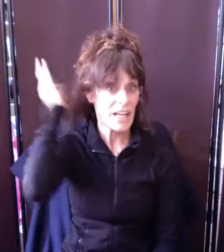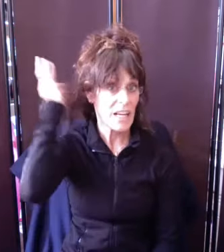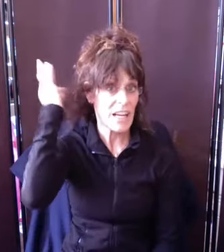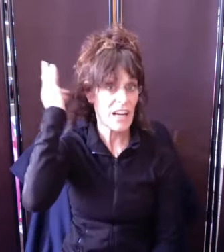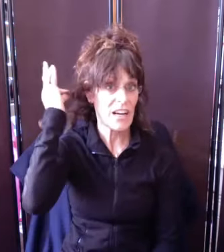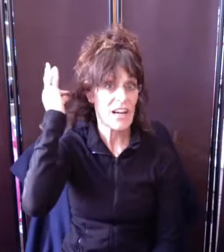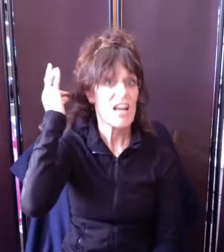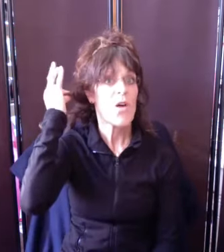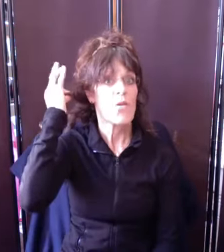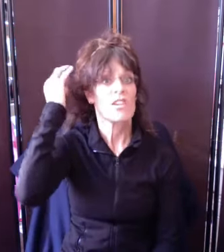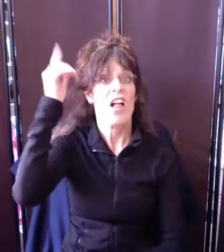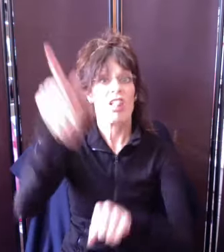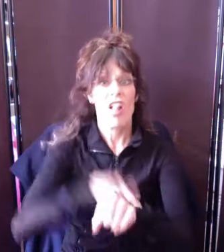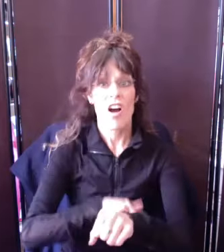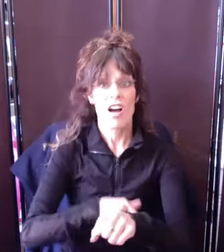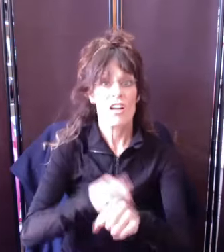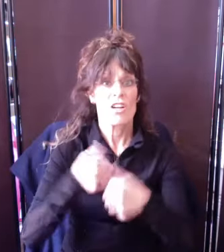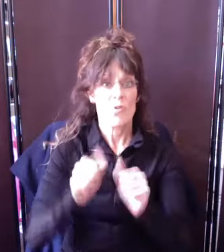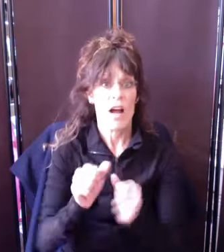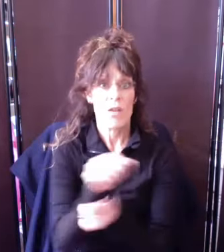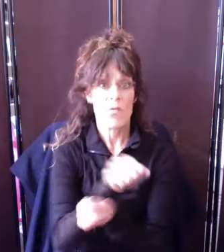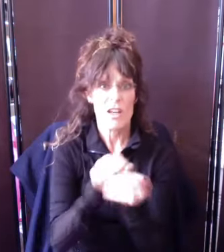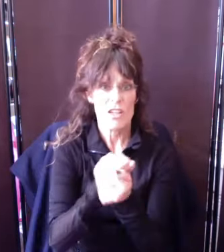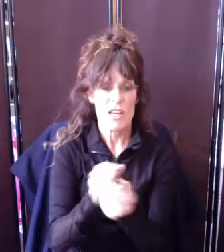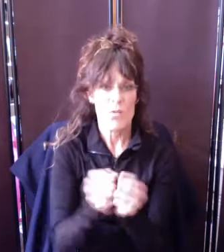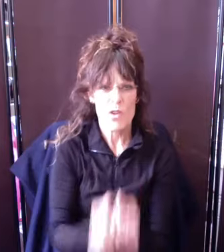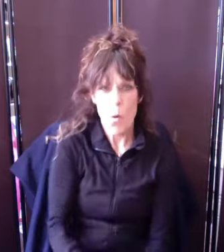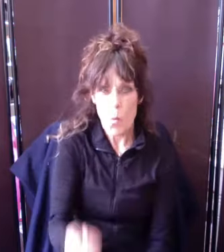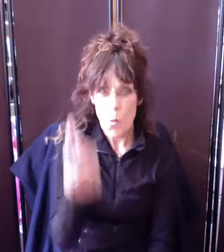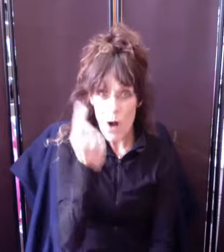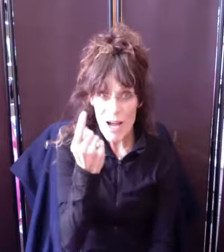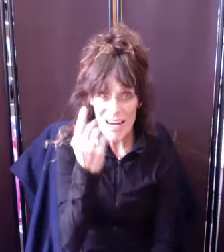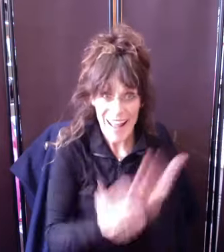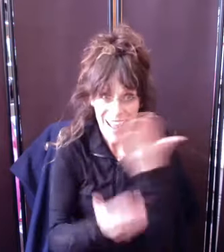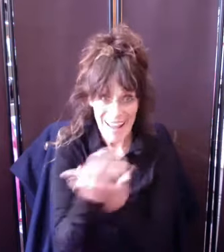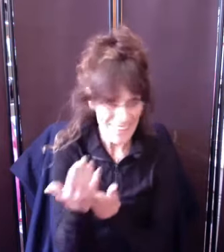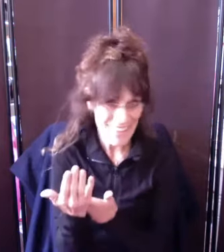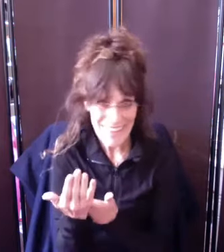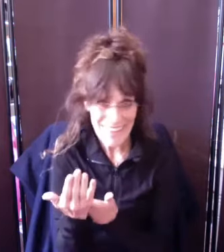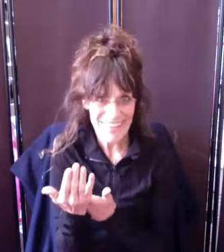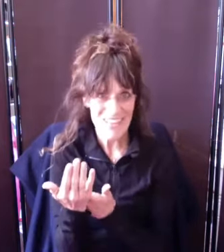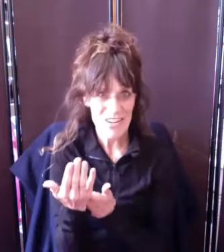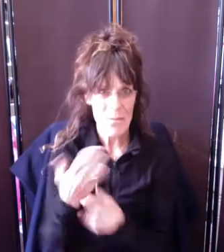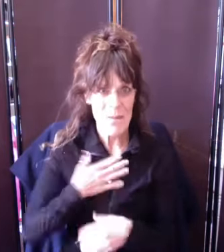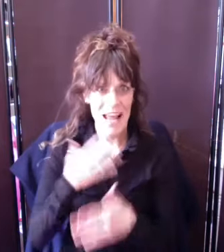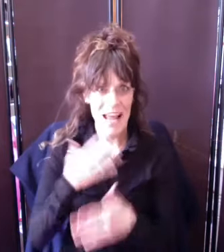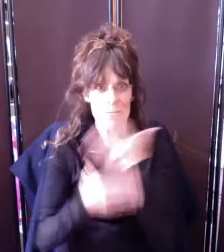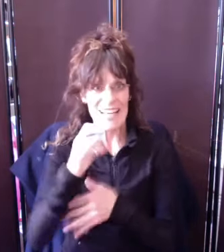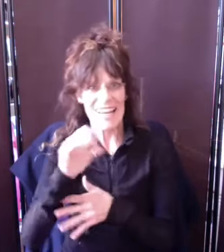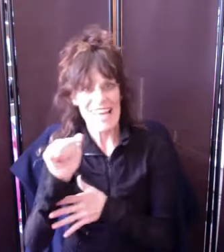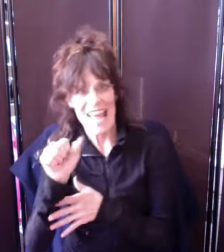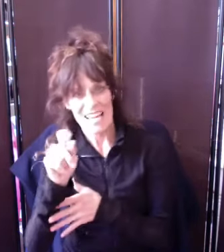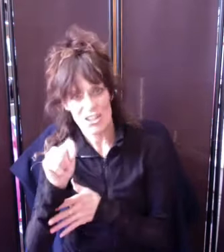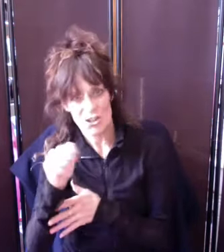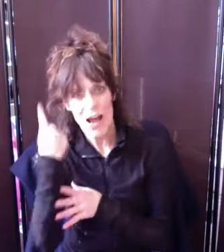is now. So try washing that with they didn't have waterproof casts. It was a disaster. So I am looking like the typical